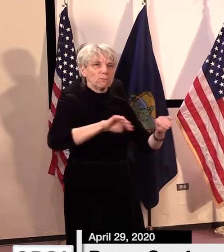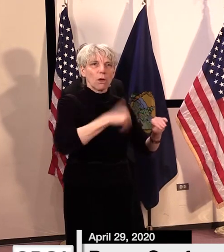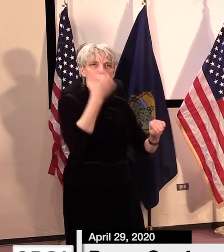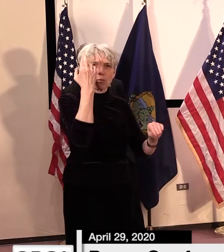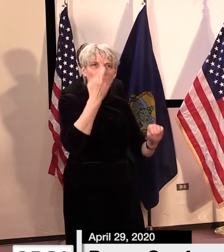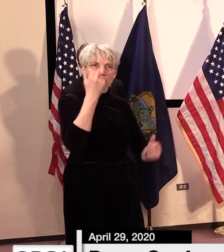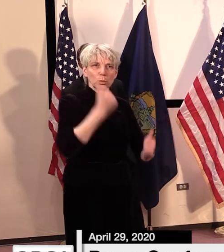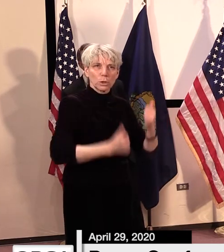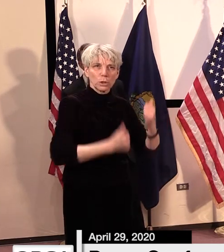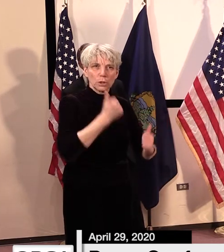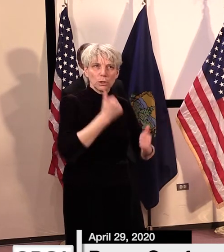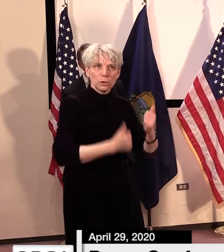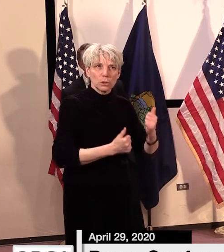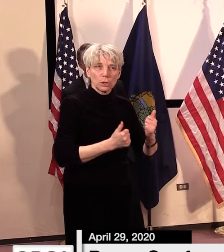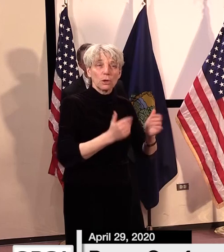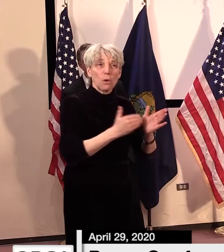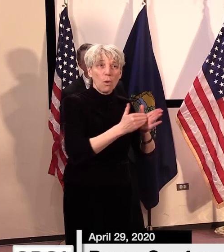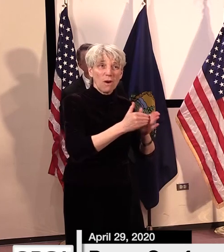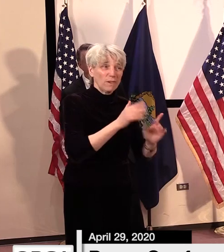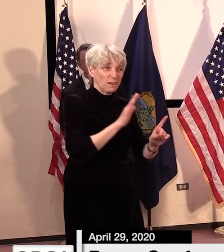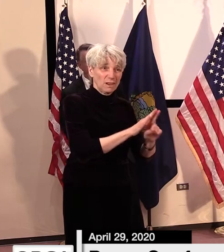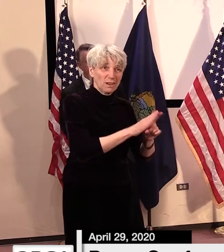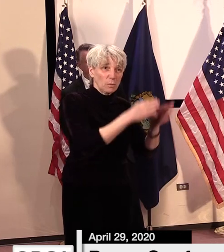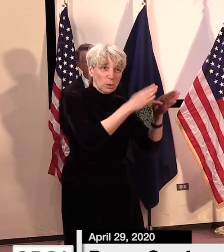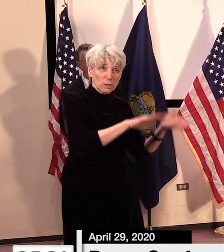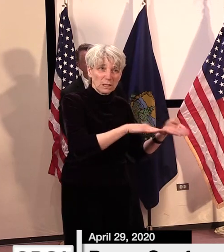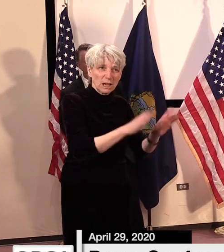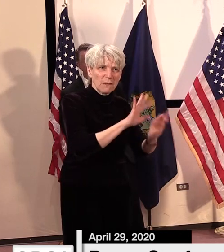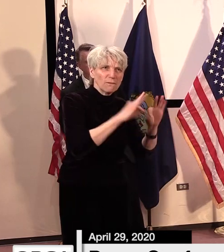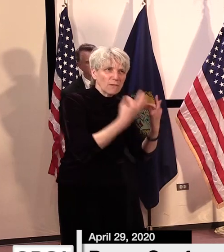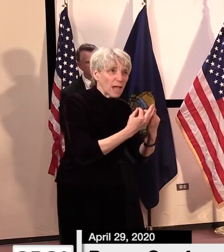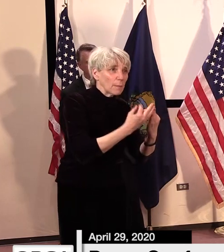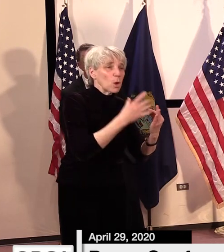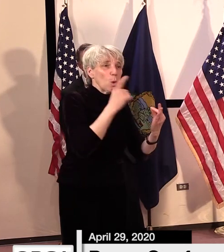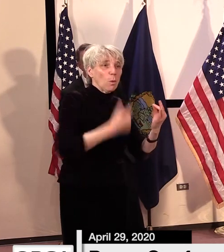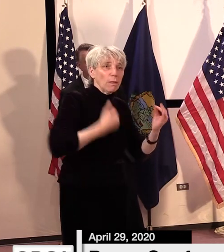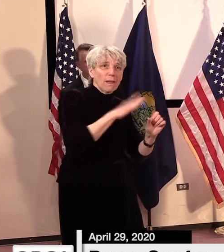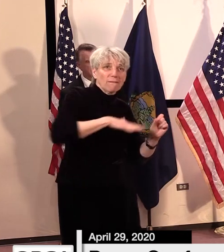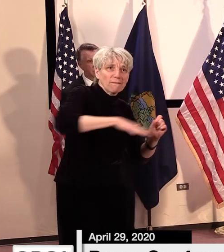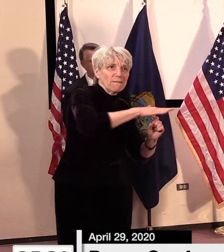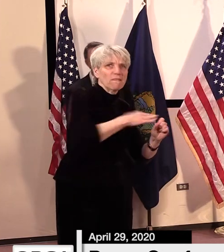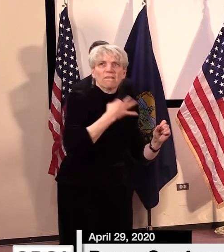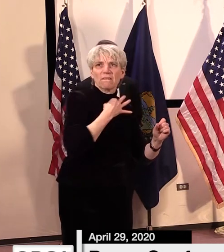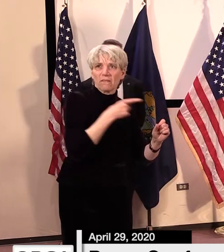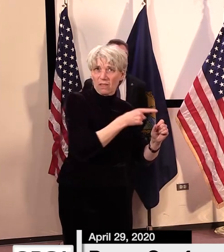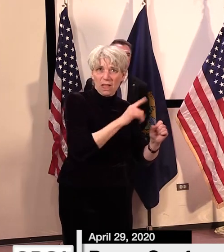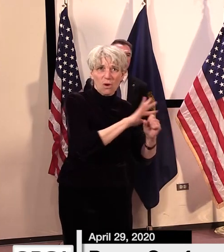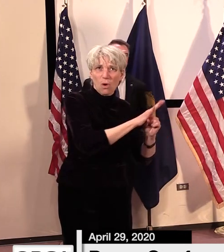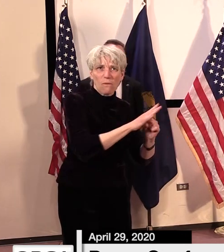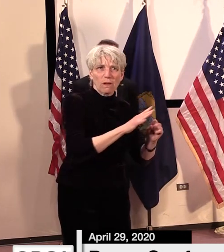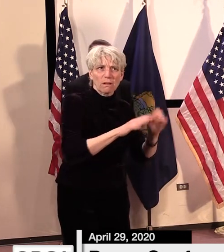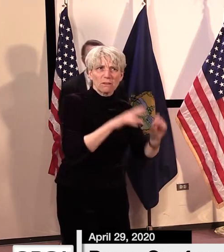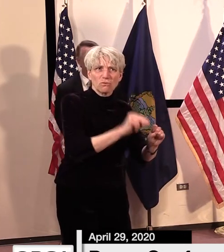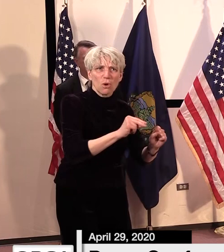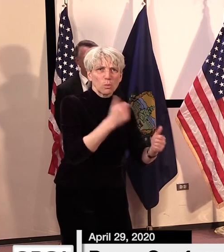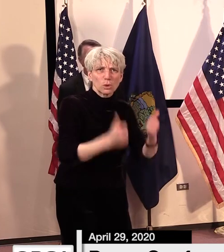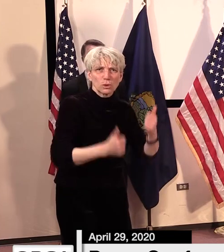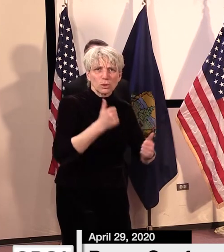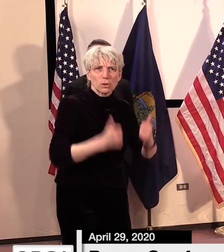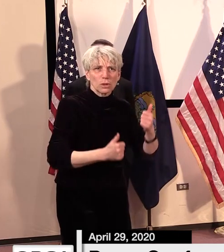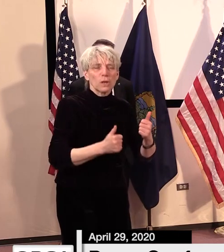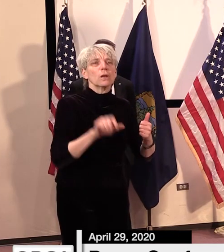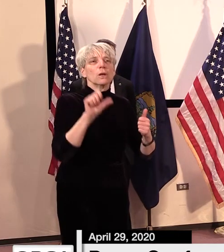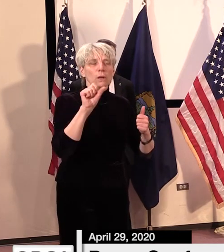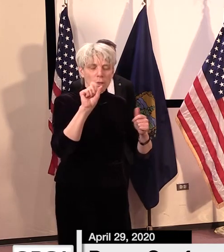as well as families want to have some idea. So when it's appropriate, and it's not that there was